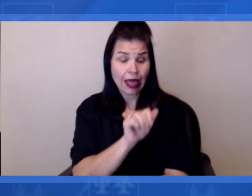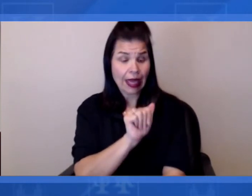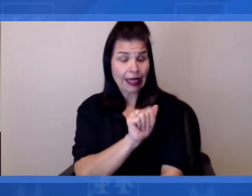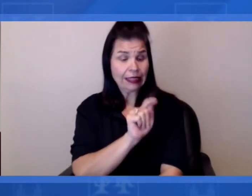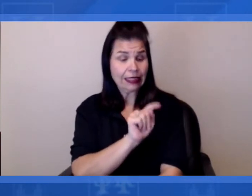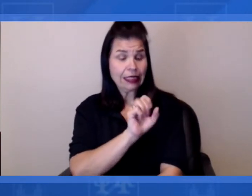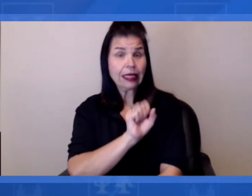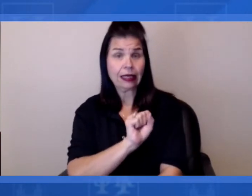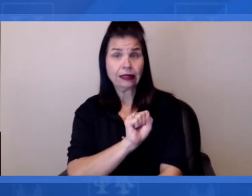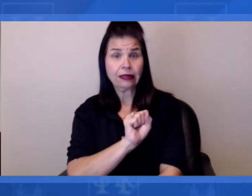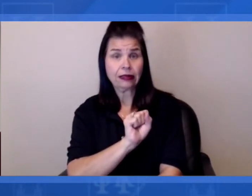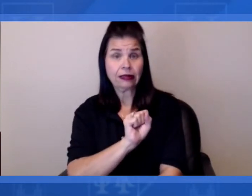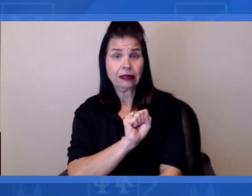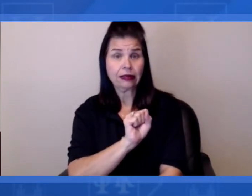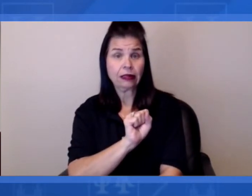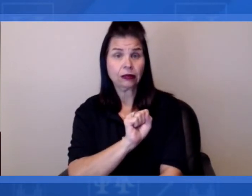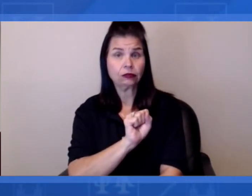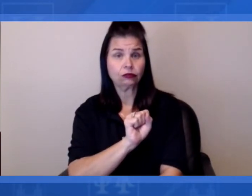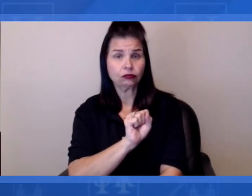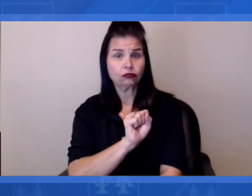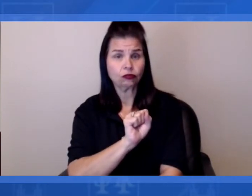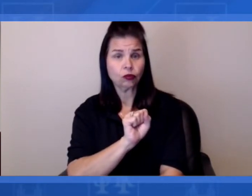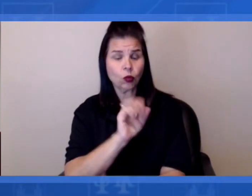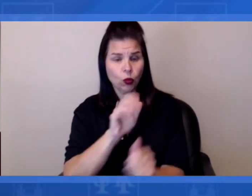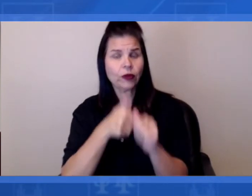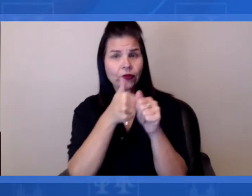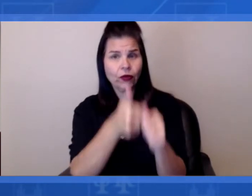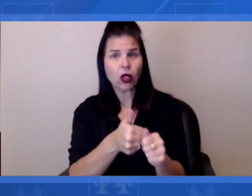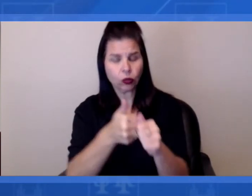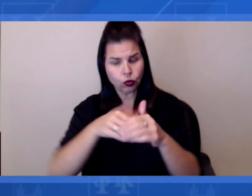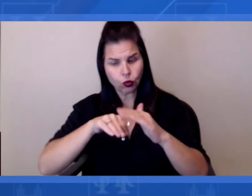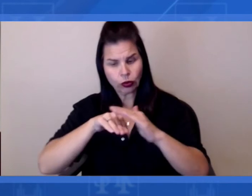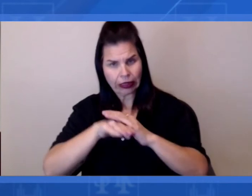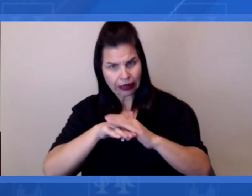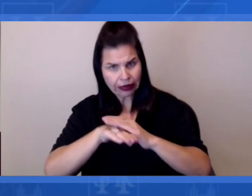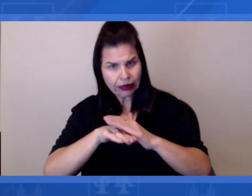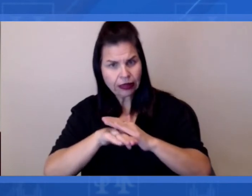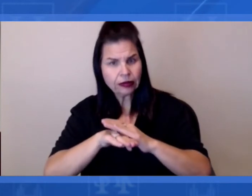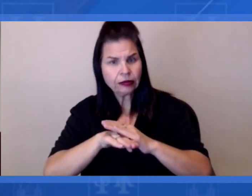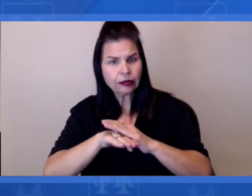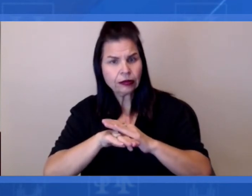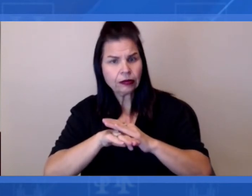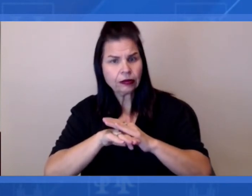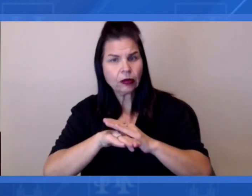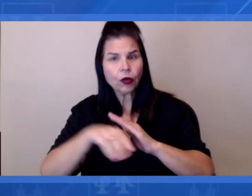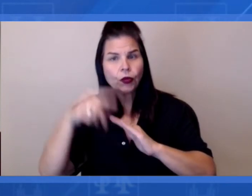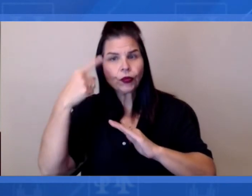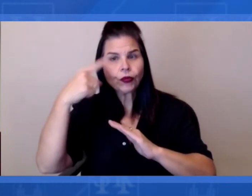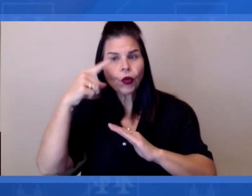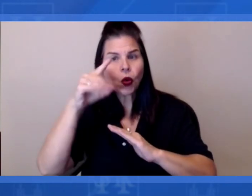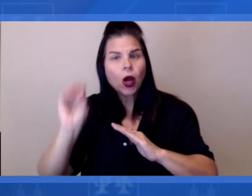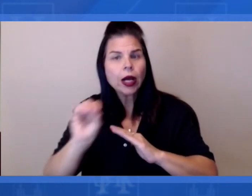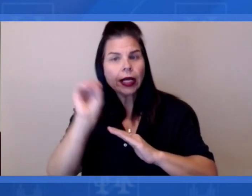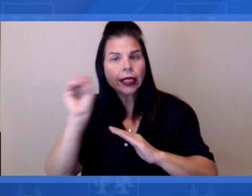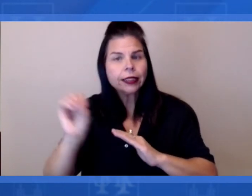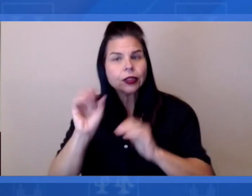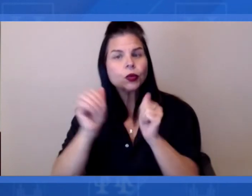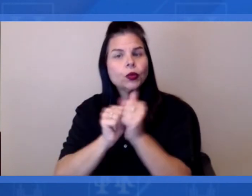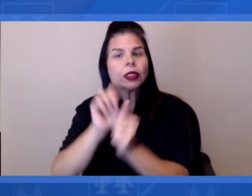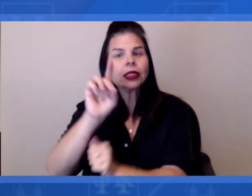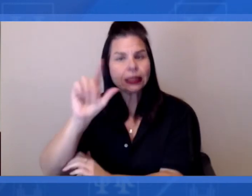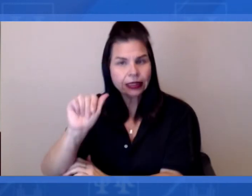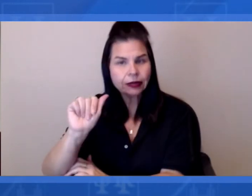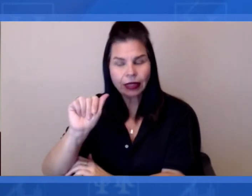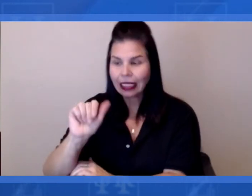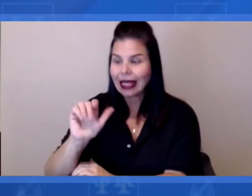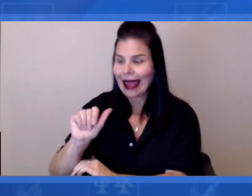ATS adheres to the Accessibility for Ontarians with Disabilities